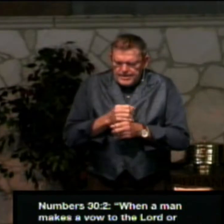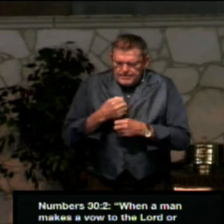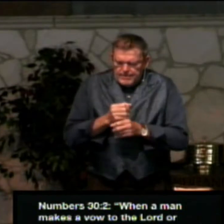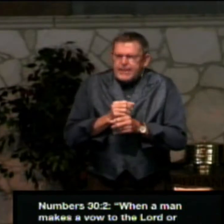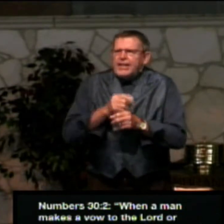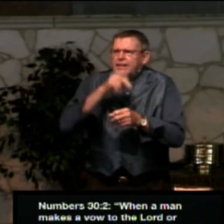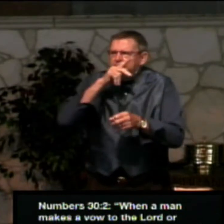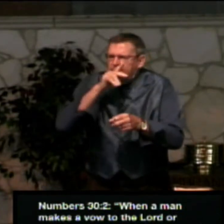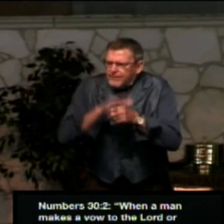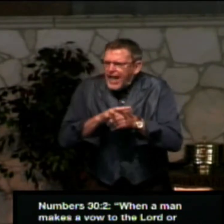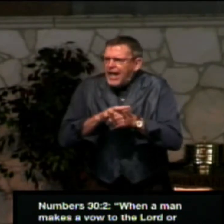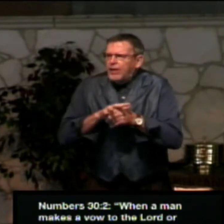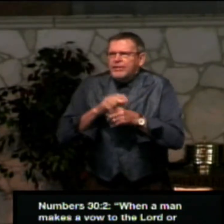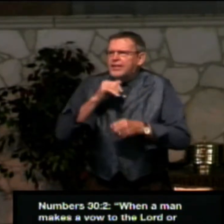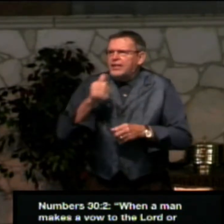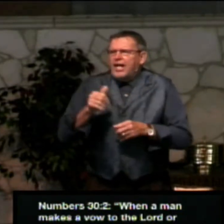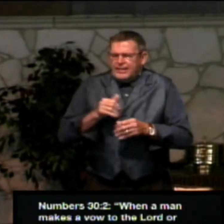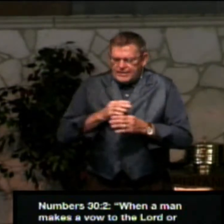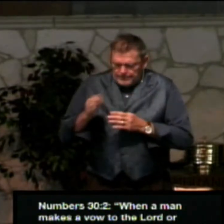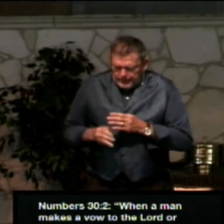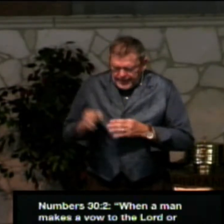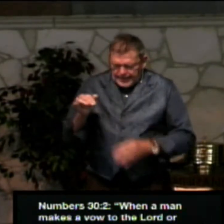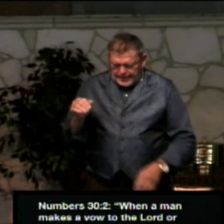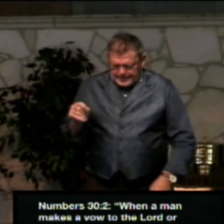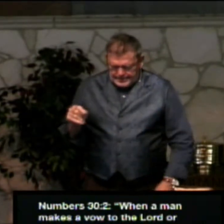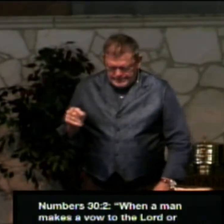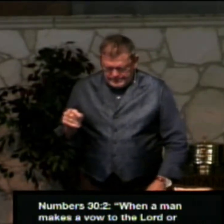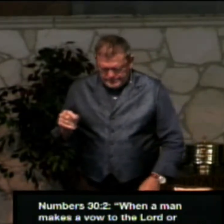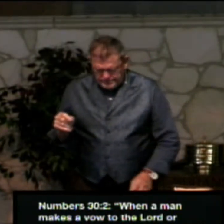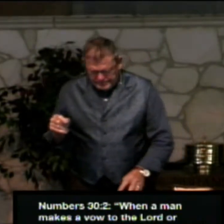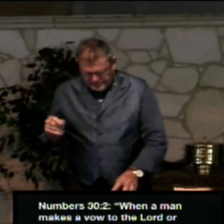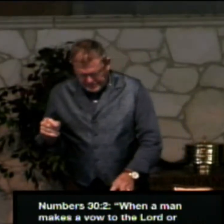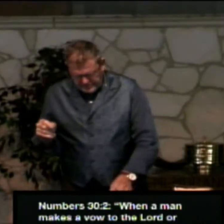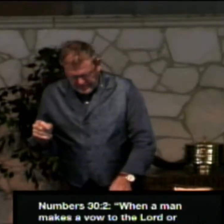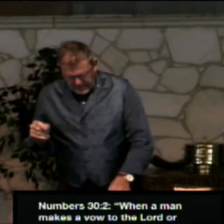about making a vow and then not completing it.